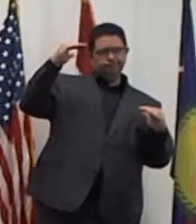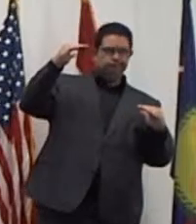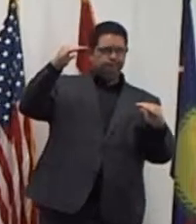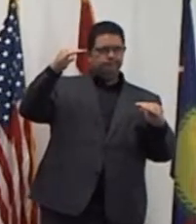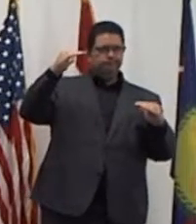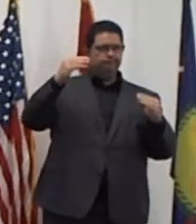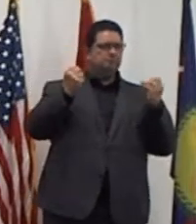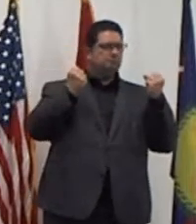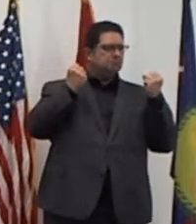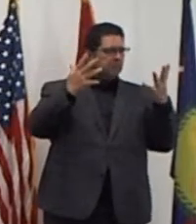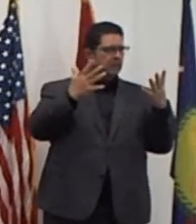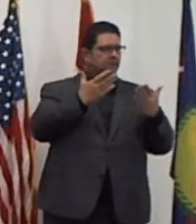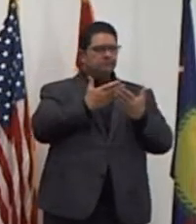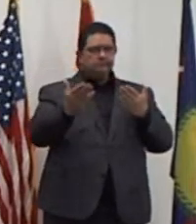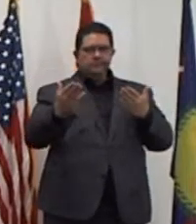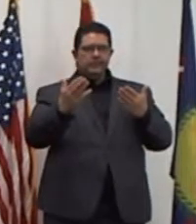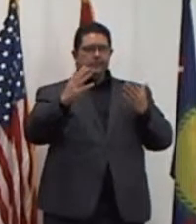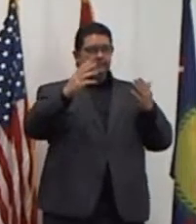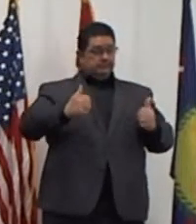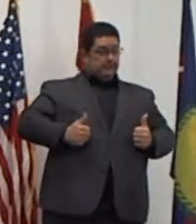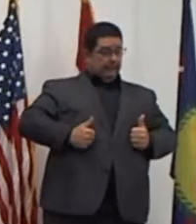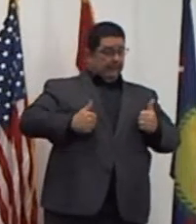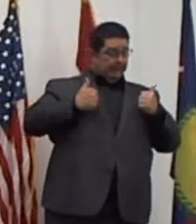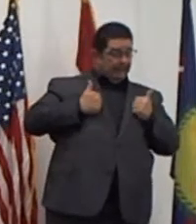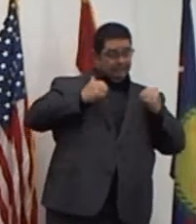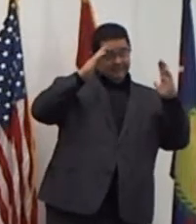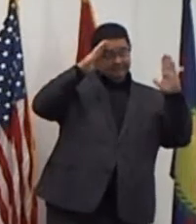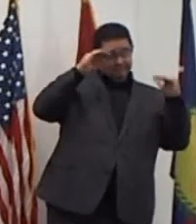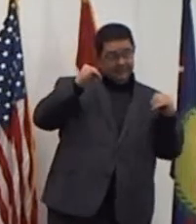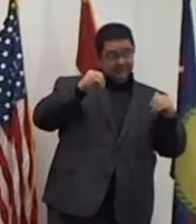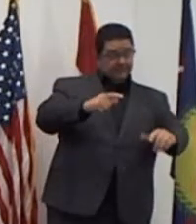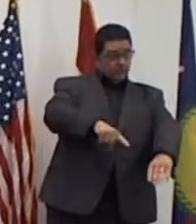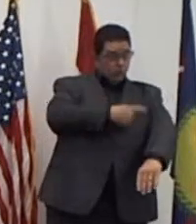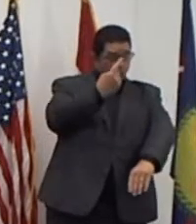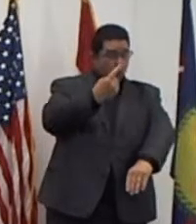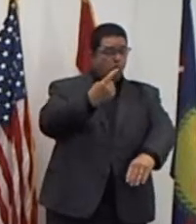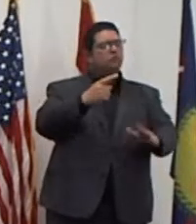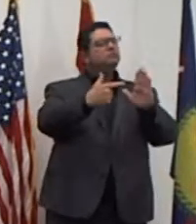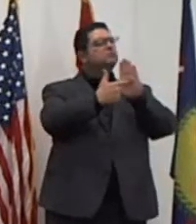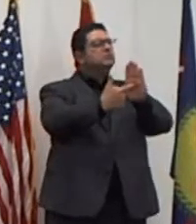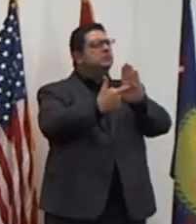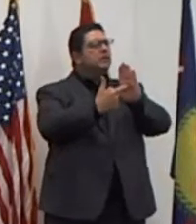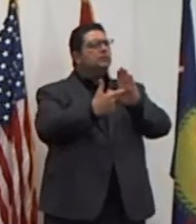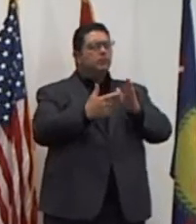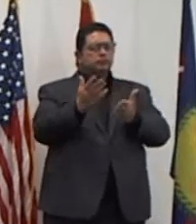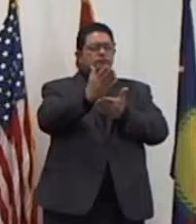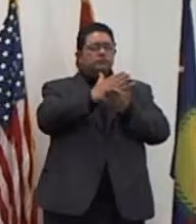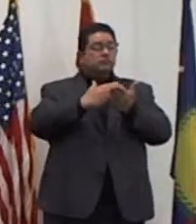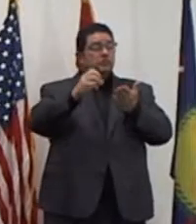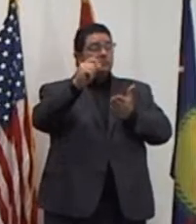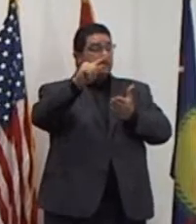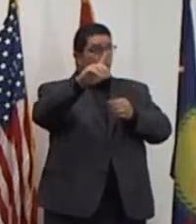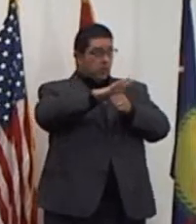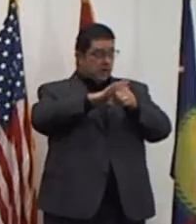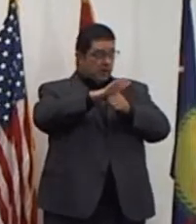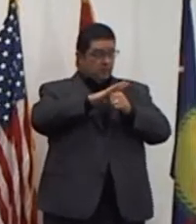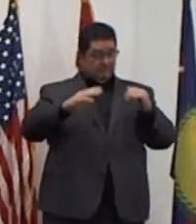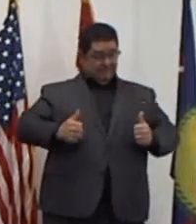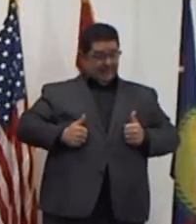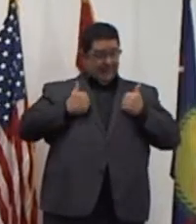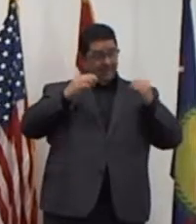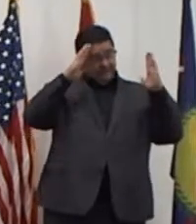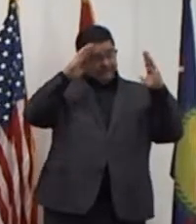of life expectancy. For example, in some zip codes in St. Louis County, life